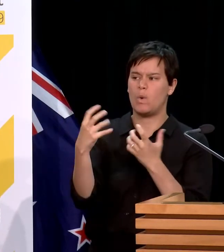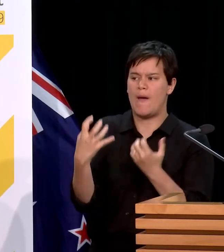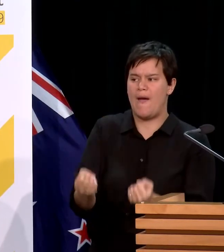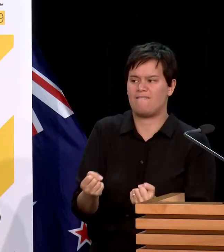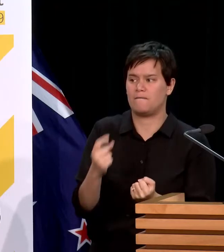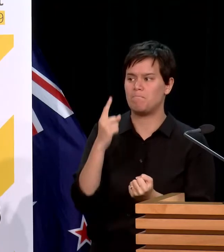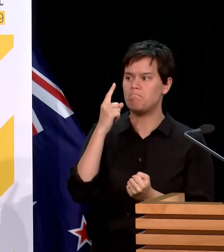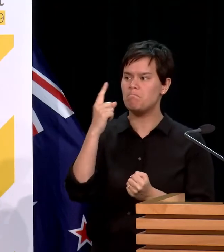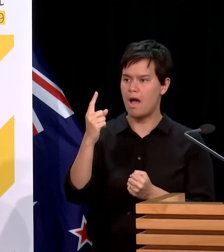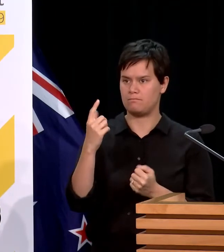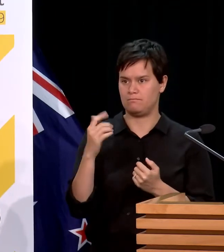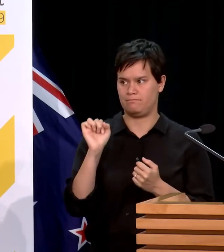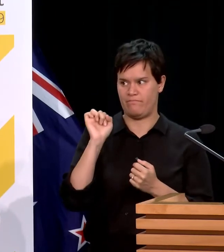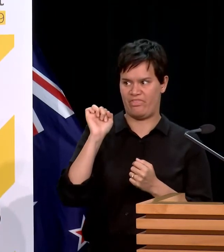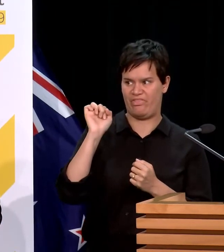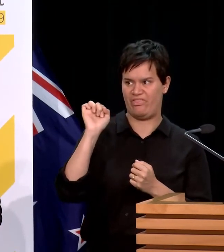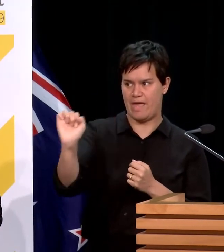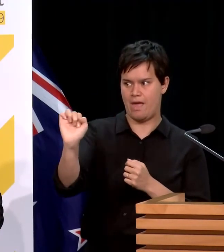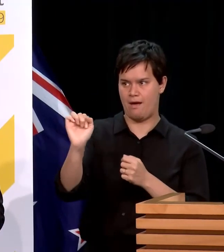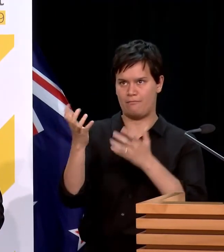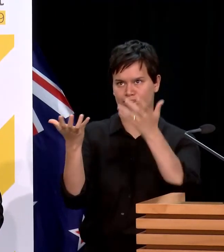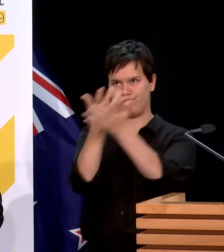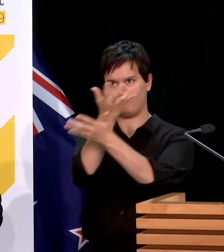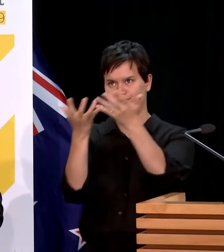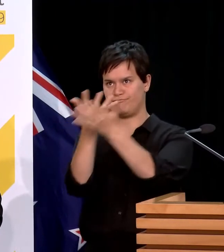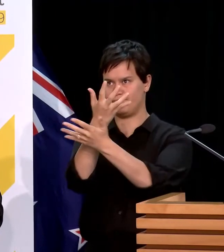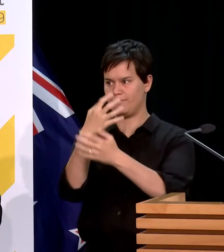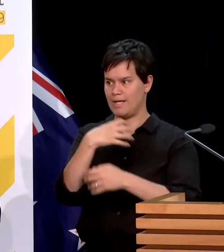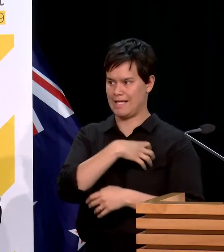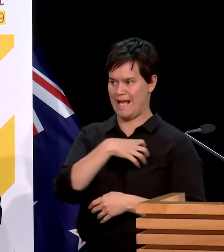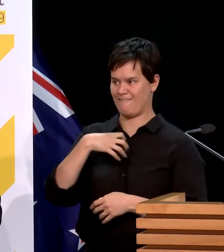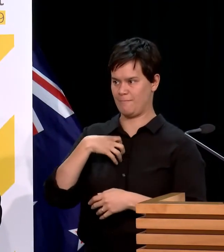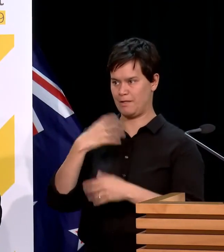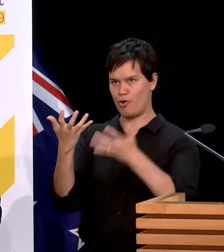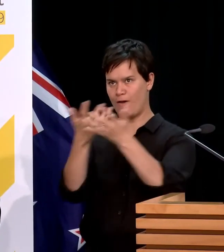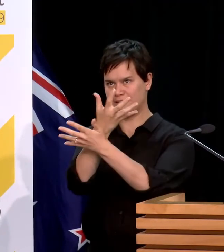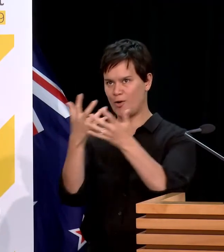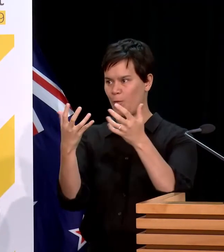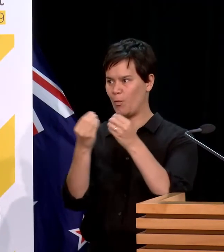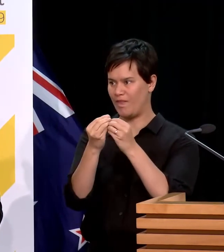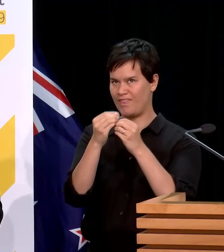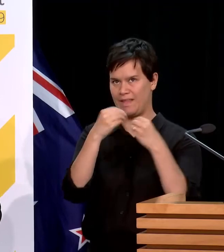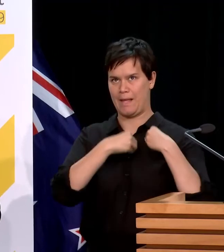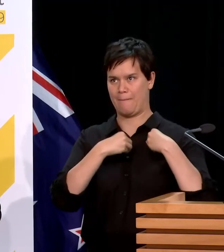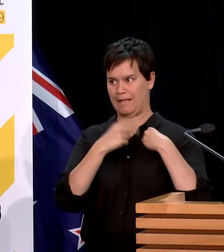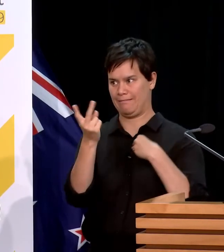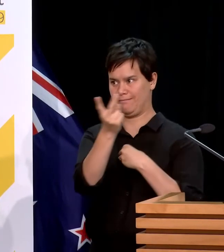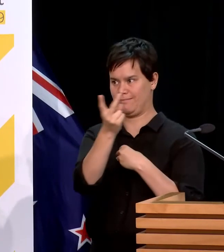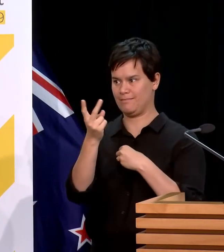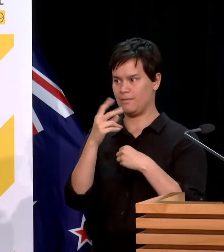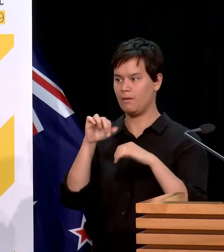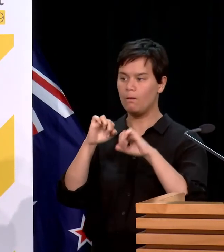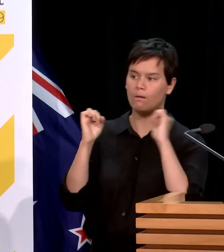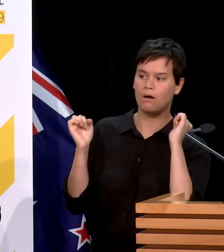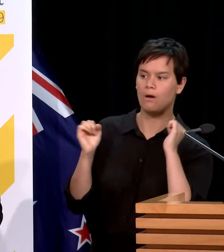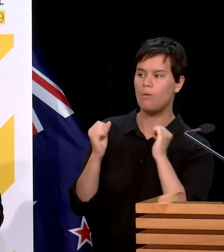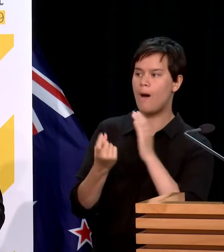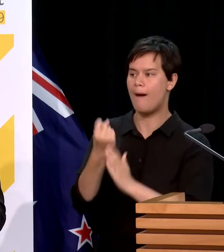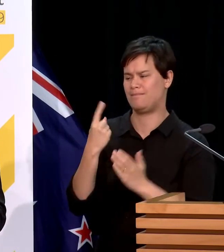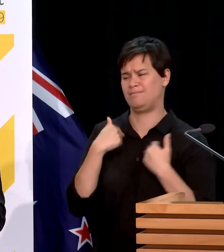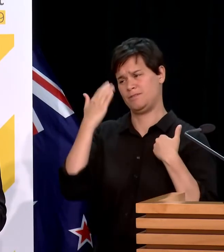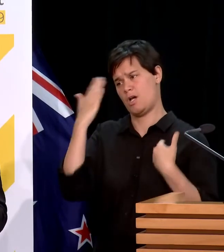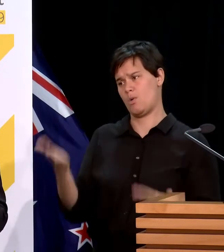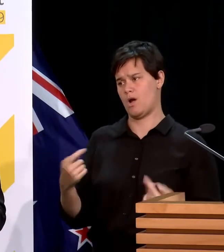party to the conversations between the Australian government and Pfizer, but I can say that our delivery schedule, and it's still